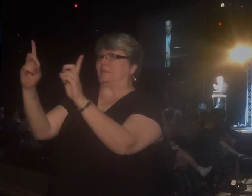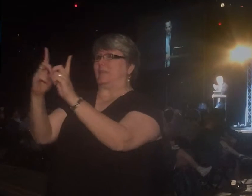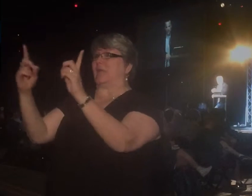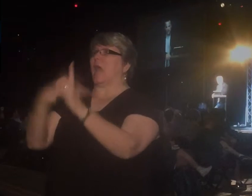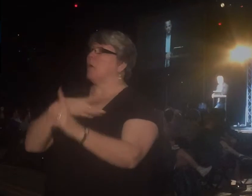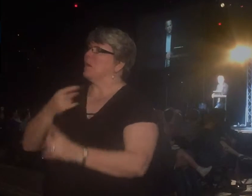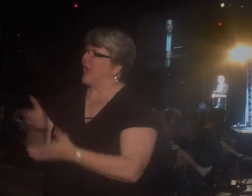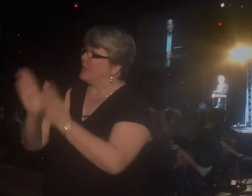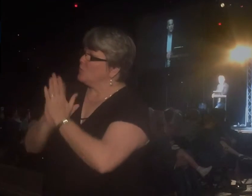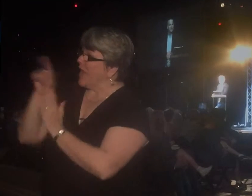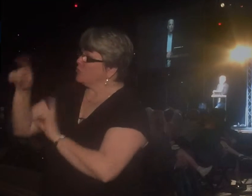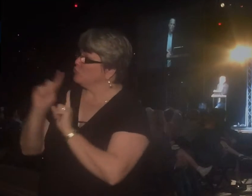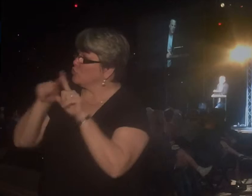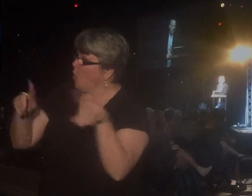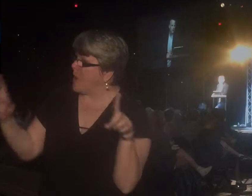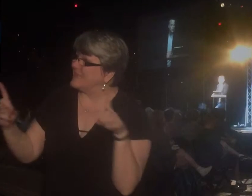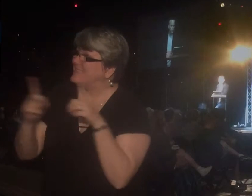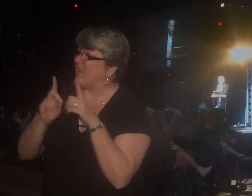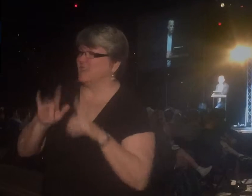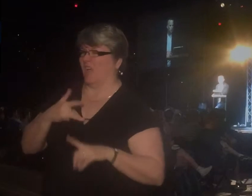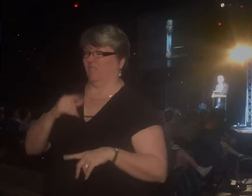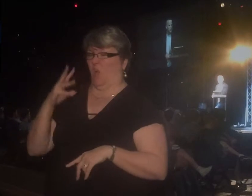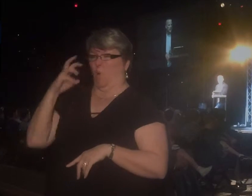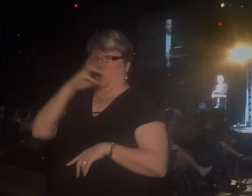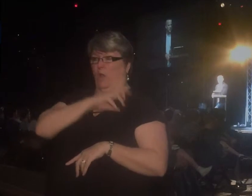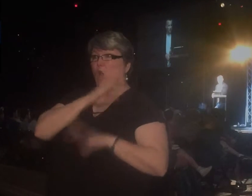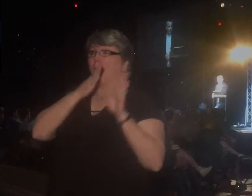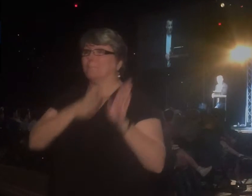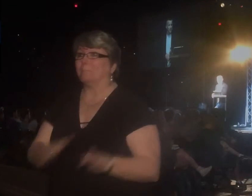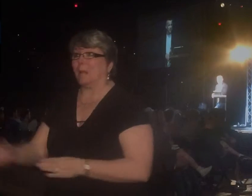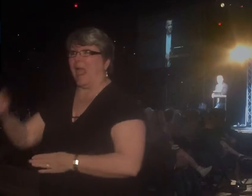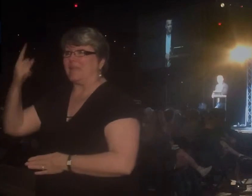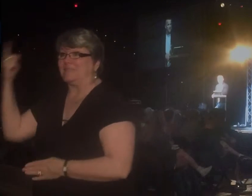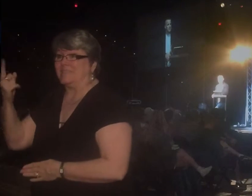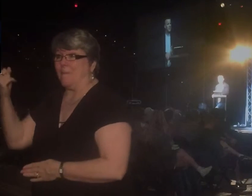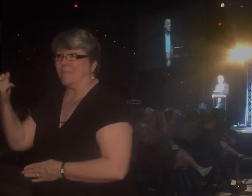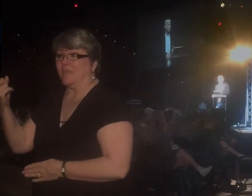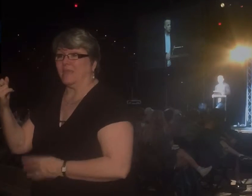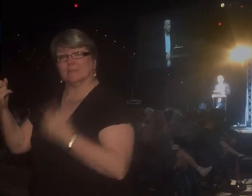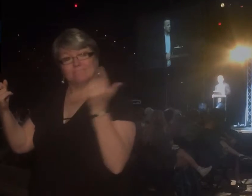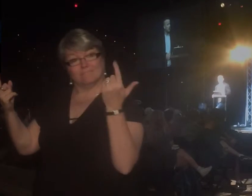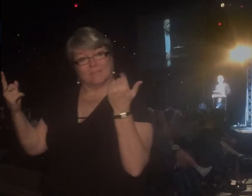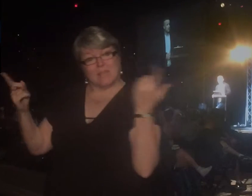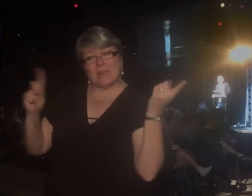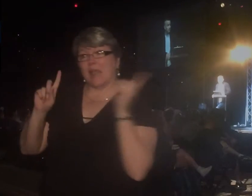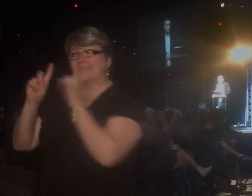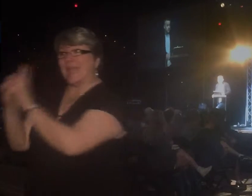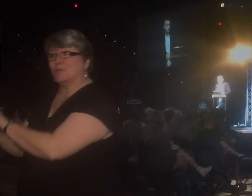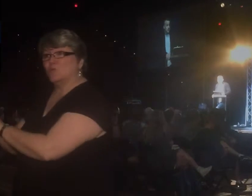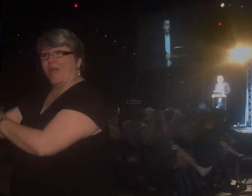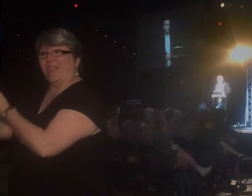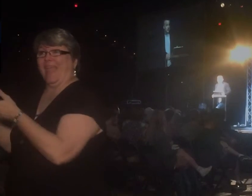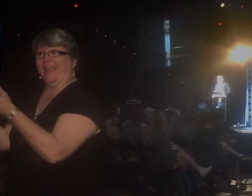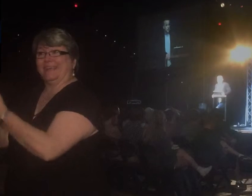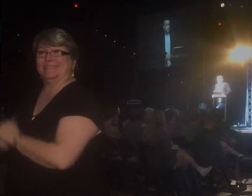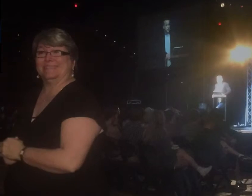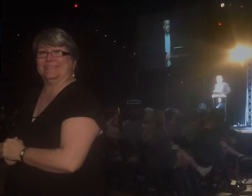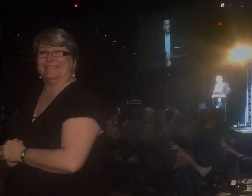word date. I would like to ask you on a date. Or if that feels too weird, plan something and then take them to that thing,